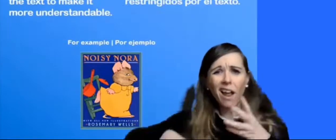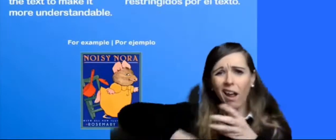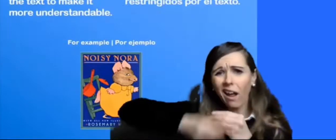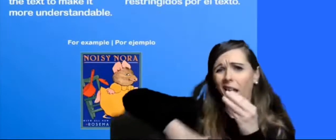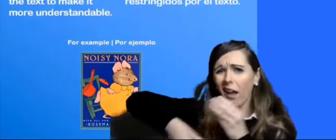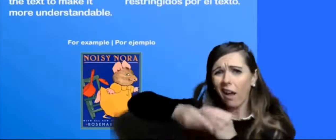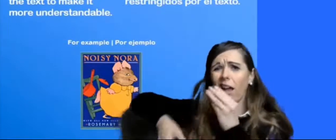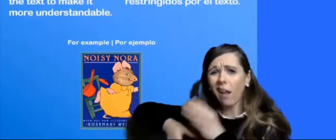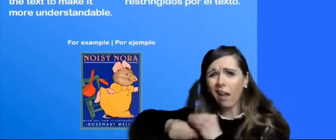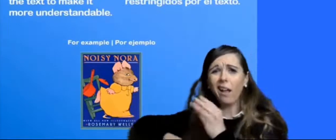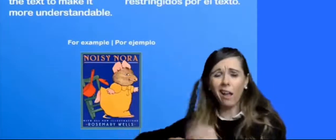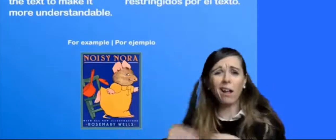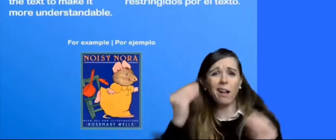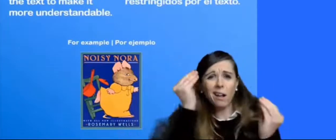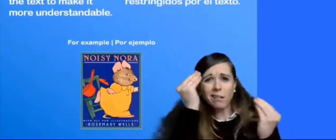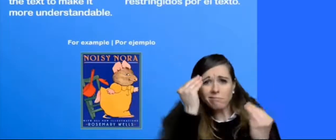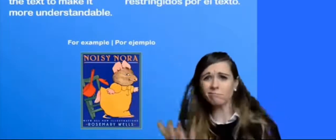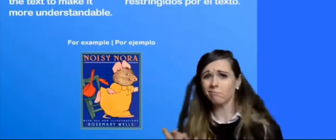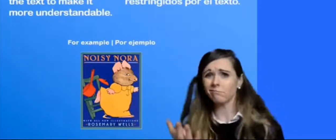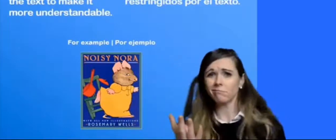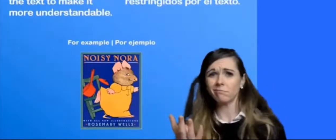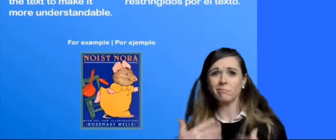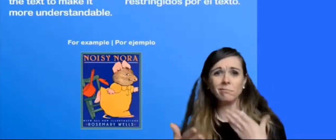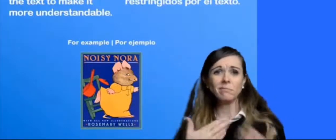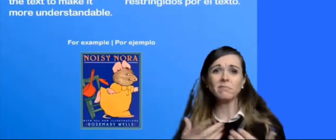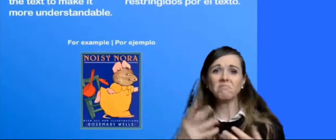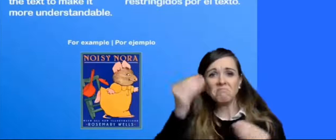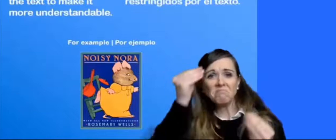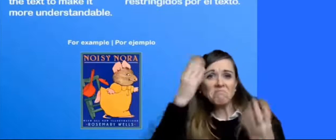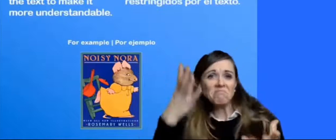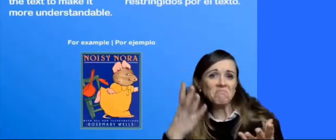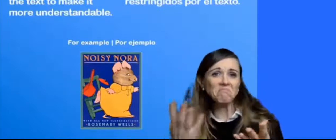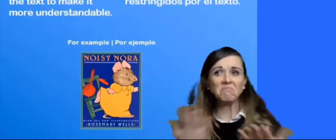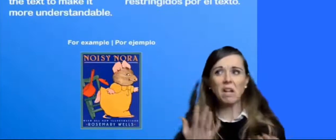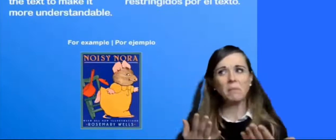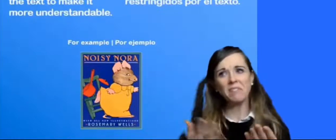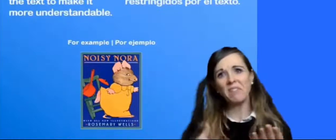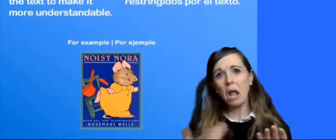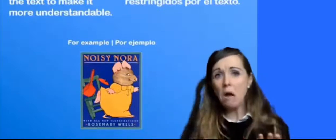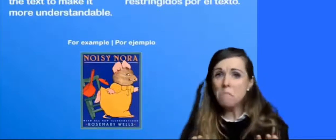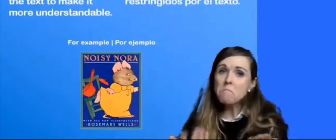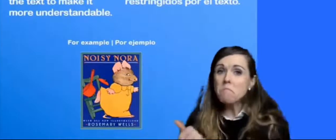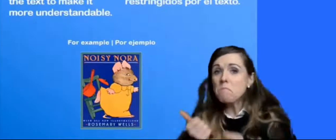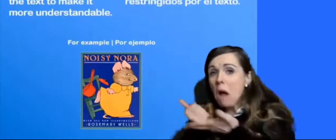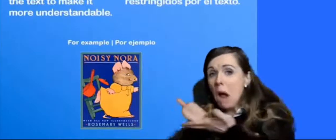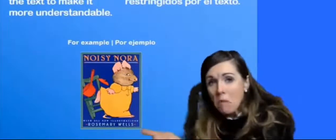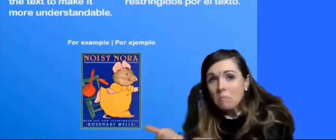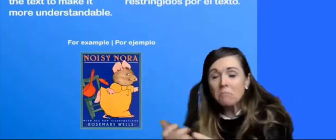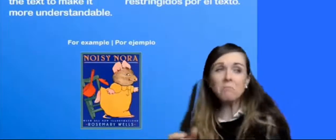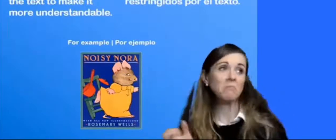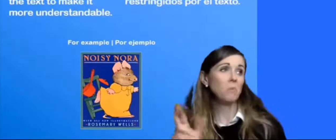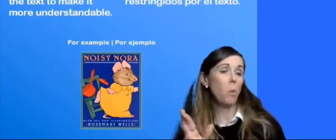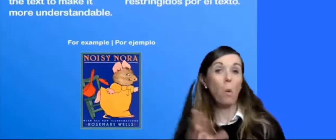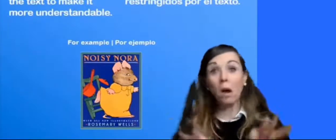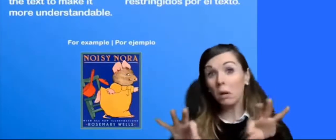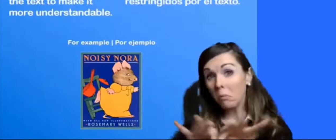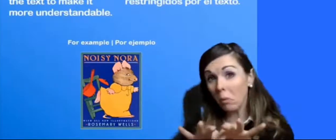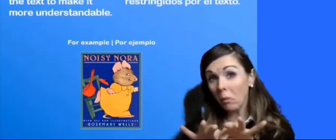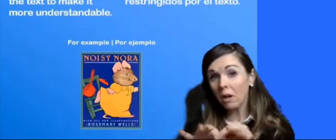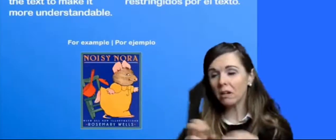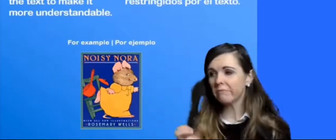cannot expand or add upon. It is not true at all. Add more information. Expand on